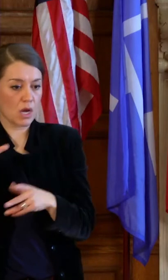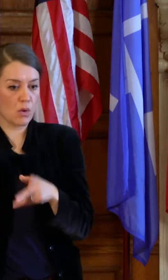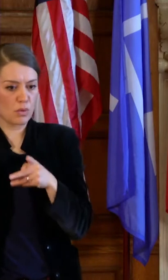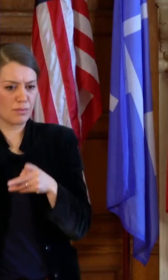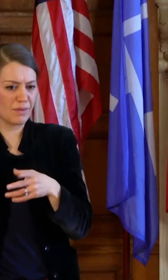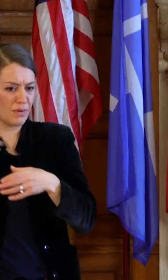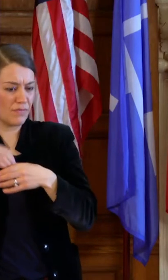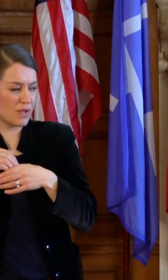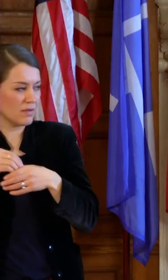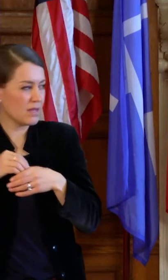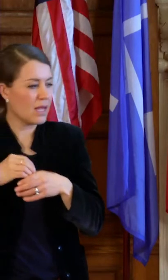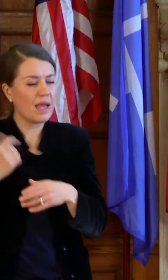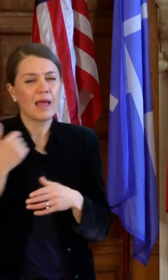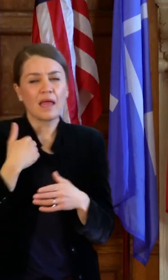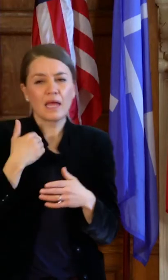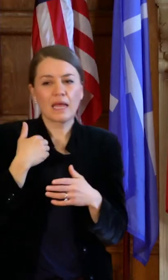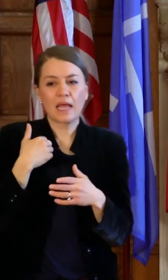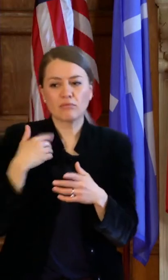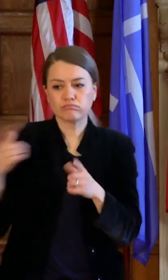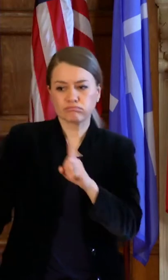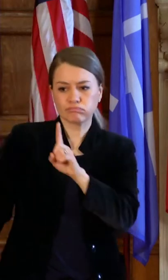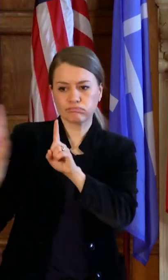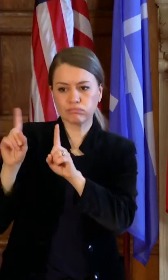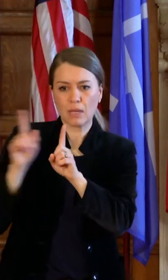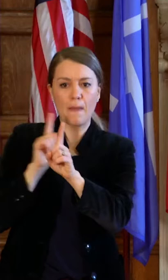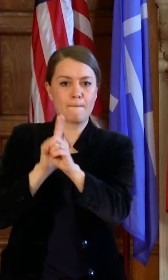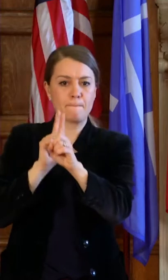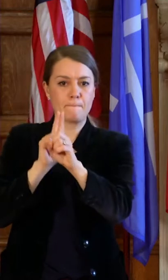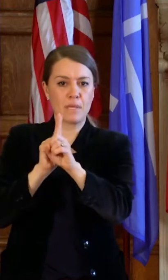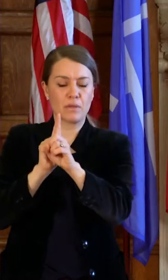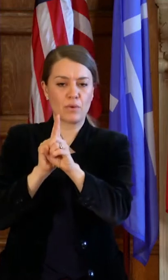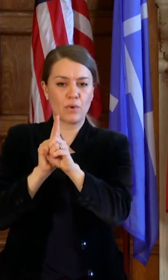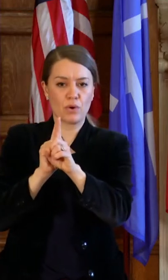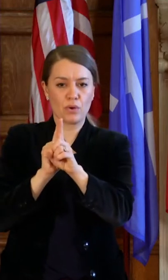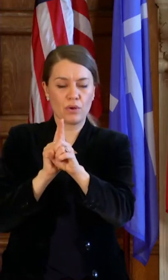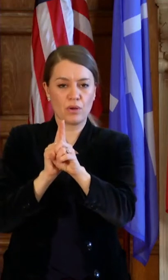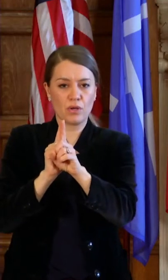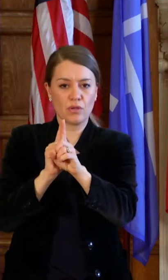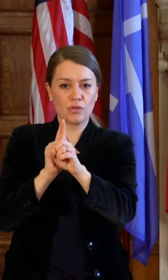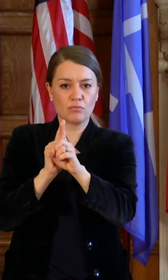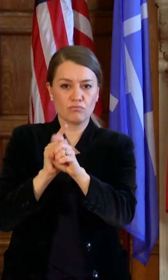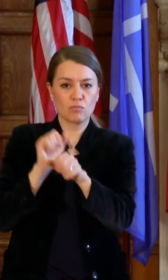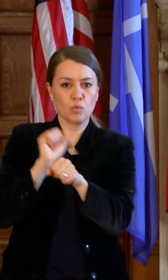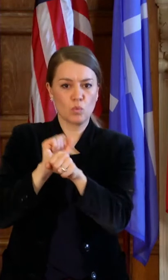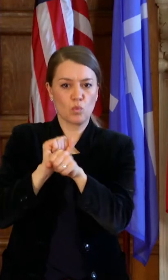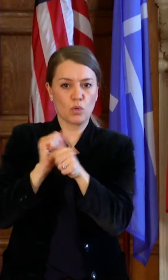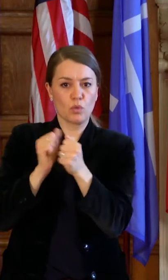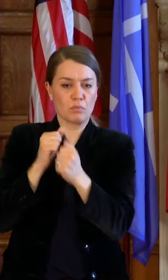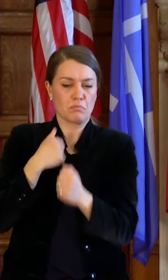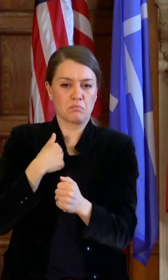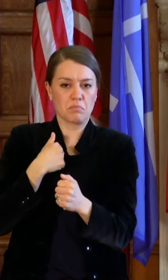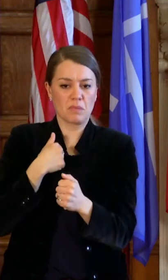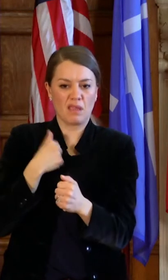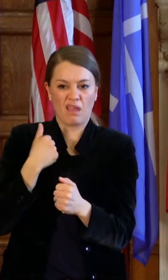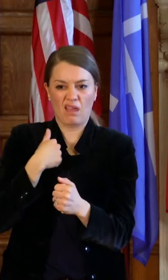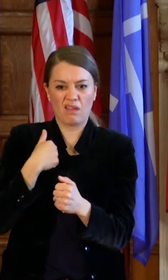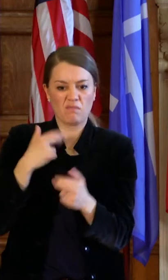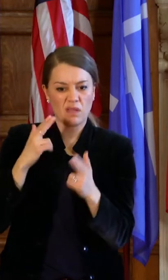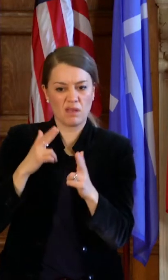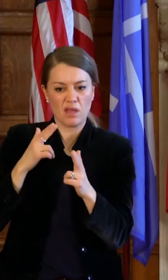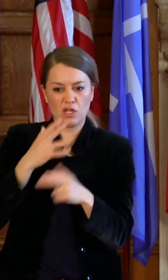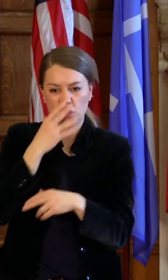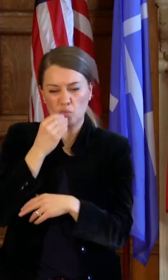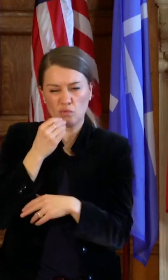well? I had a mentor, essentially, who we worked together. I've been hunting wolves for